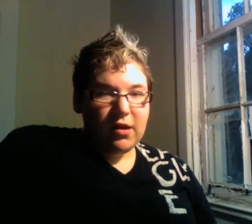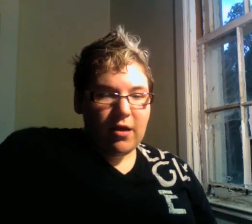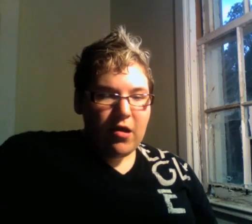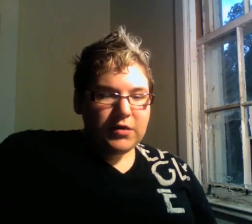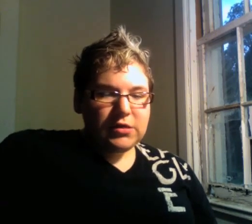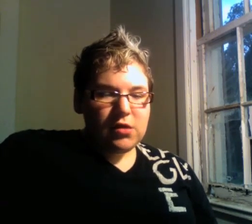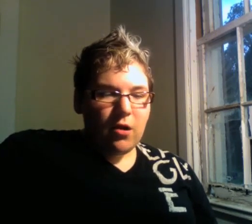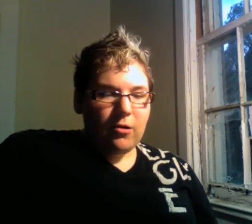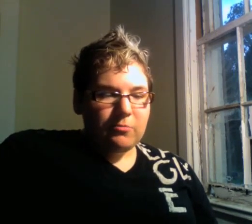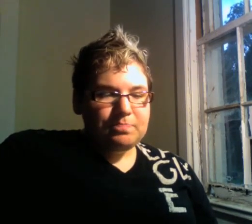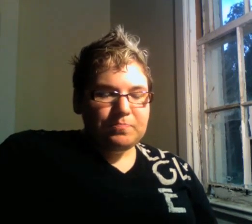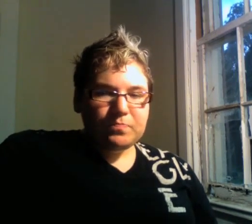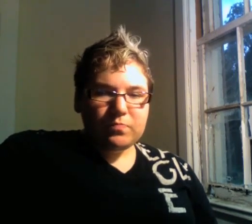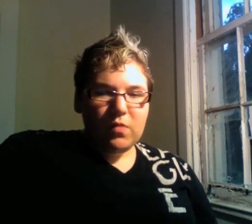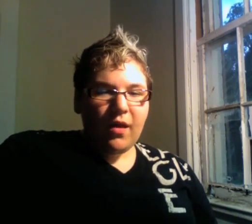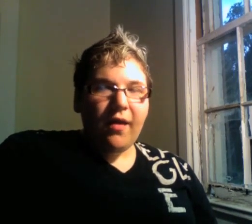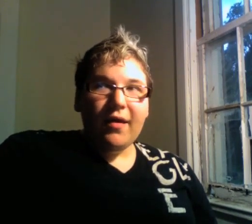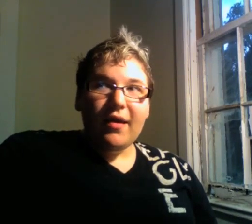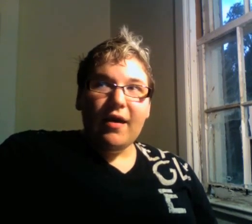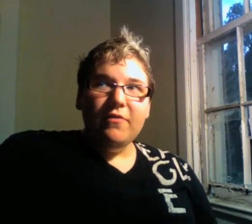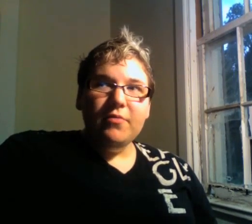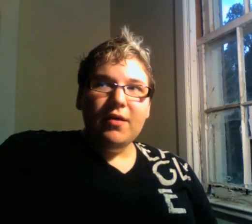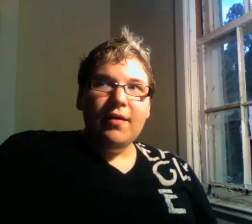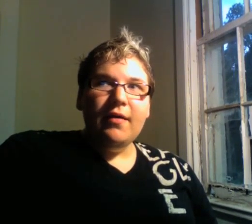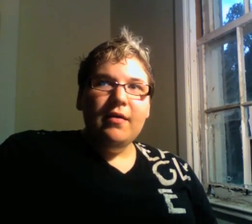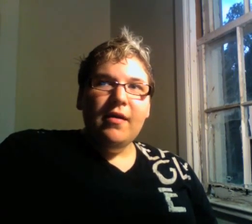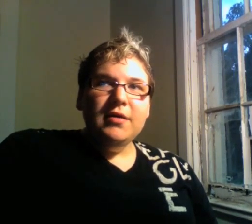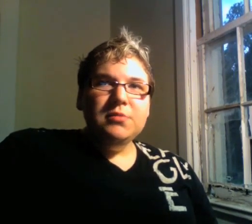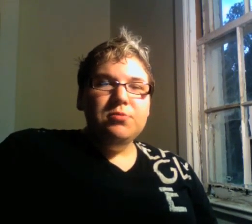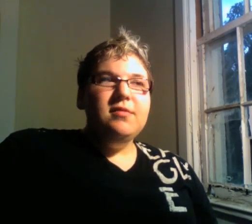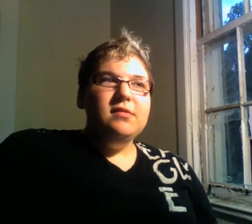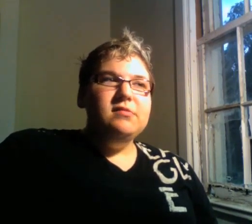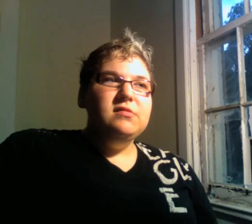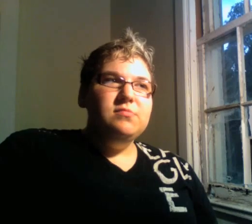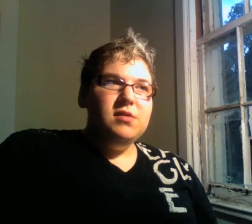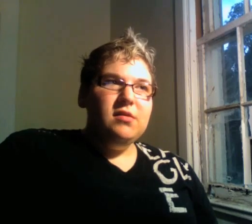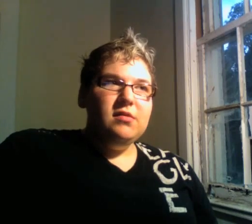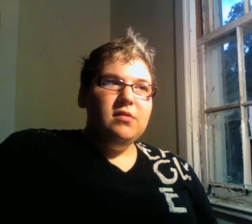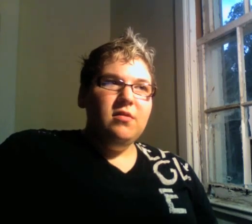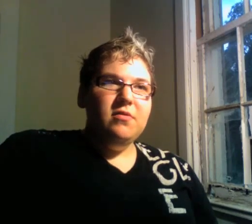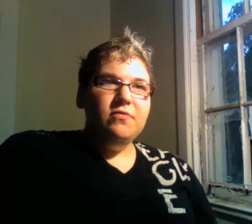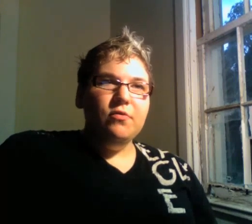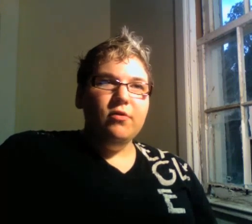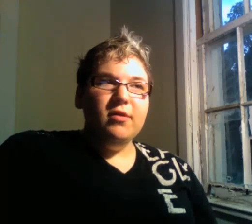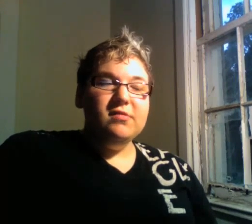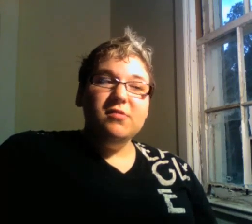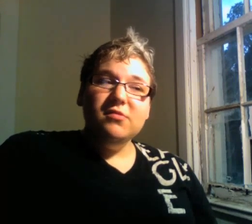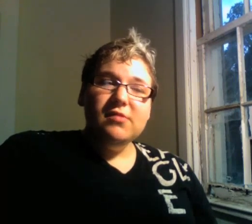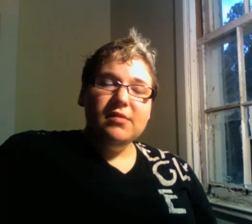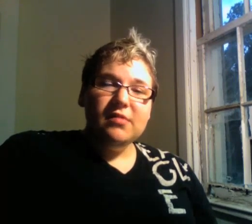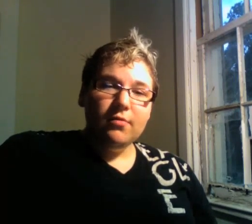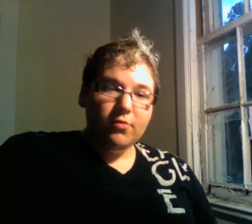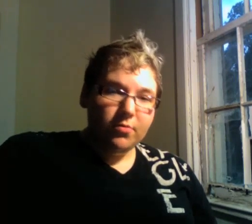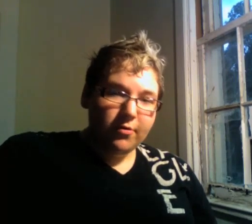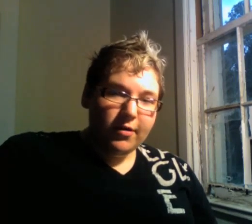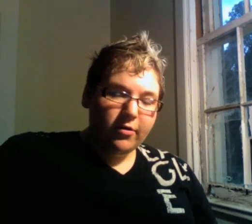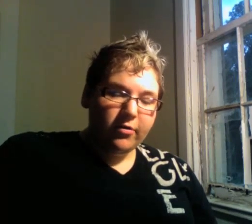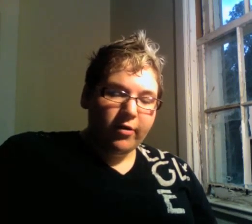um I have my pre-thesis meeting for next Thursday set up with Marita already